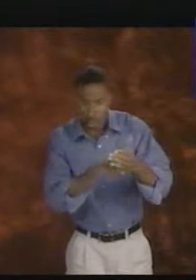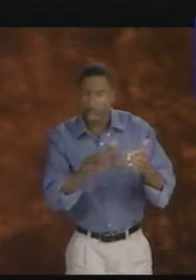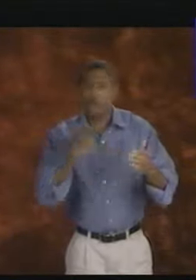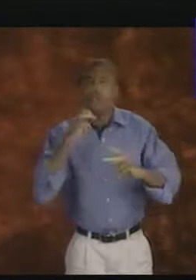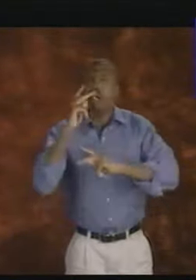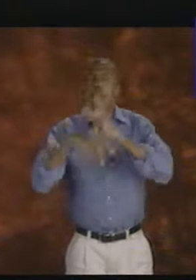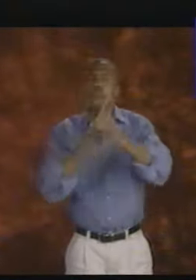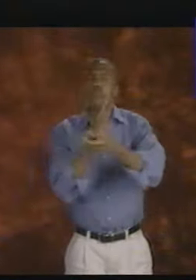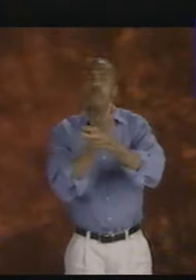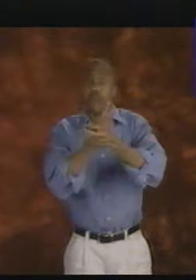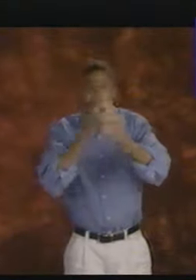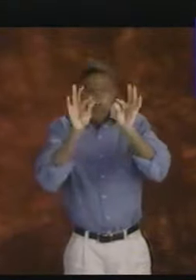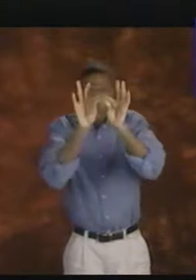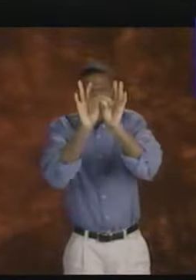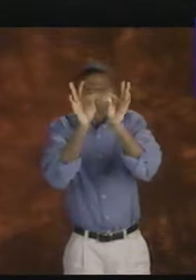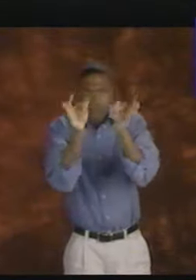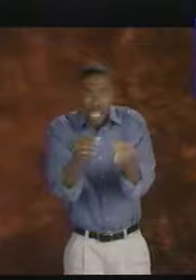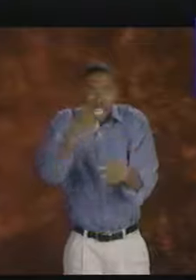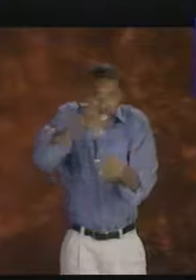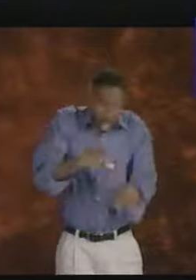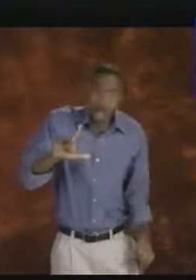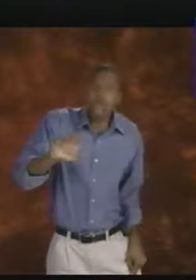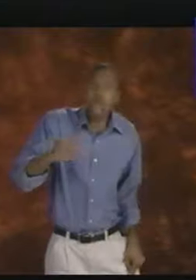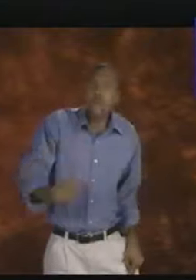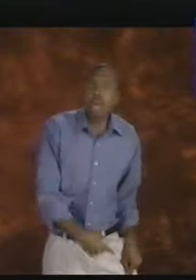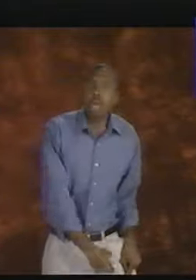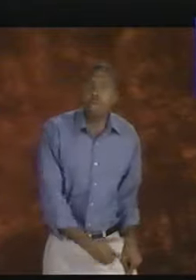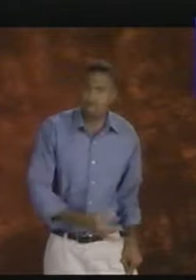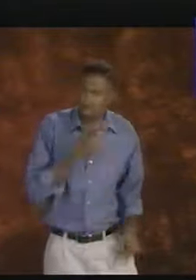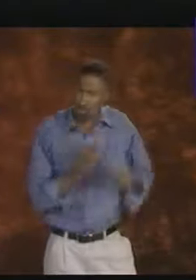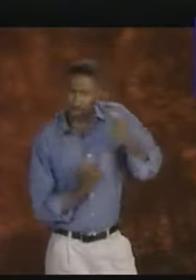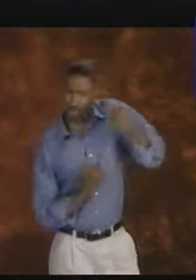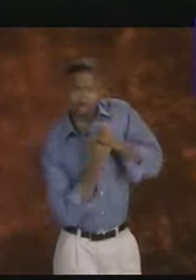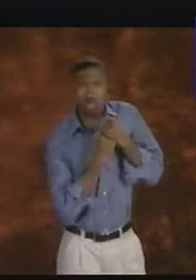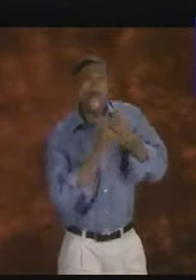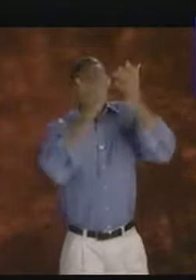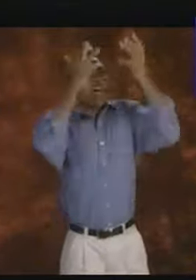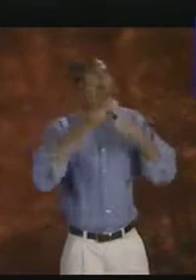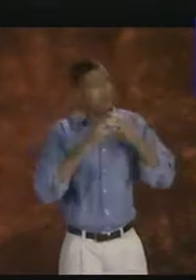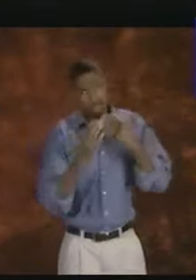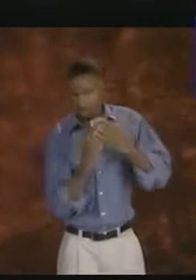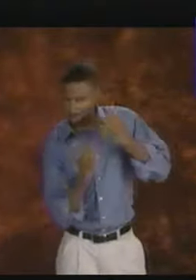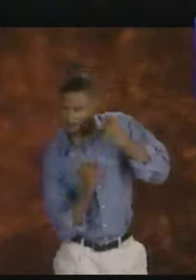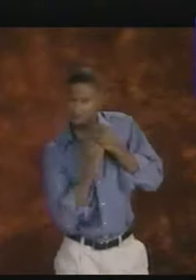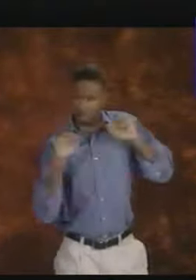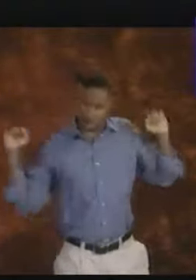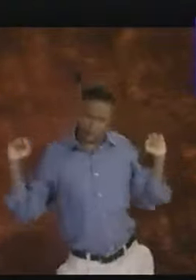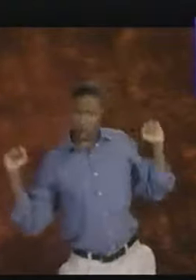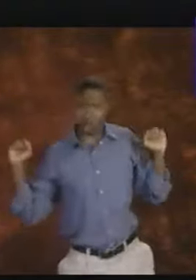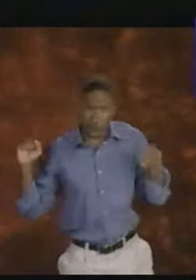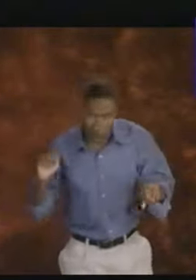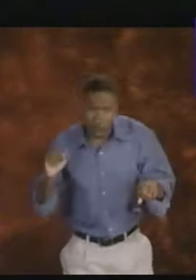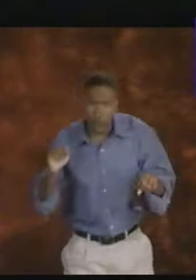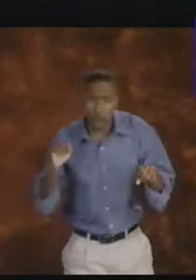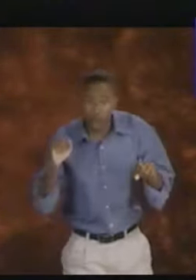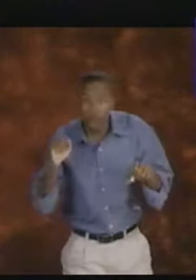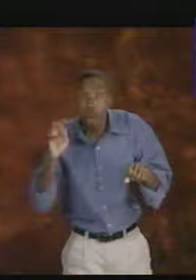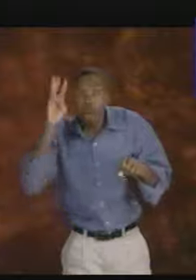their legs. He found out that the shape and the structure of the legs